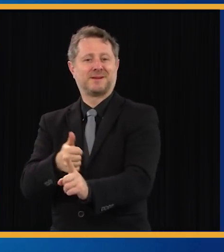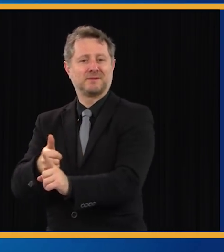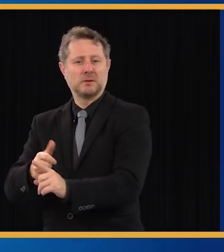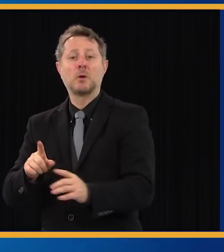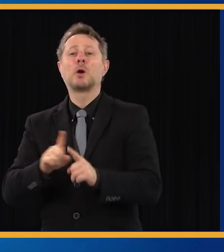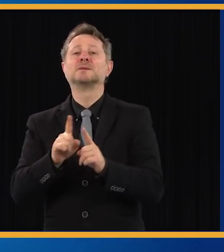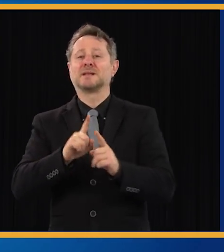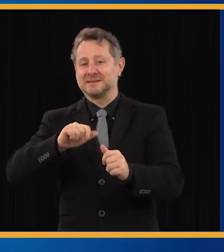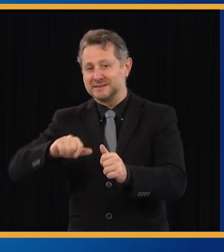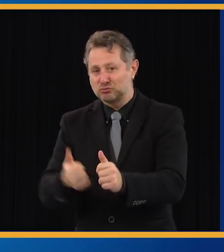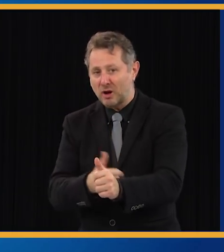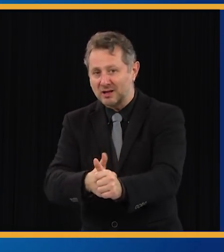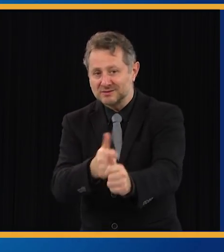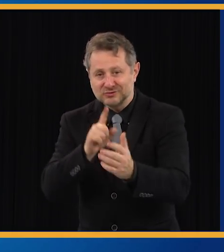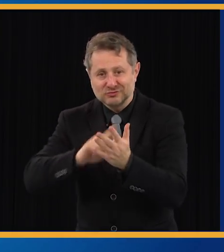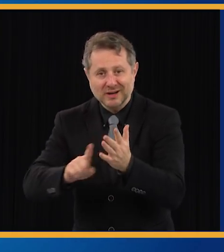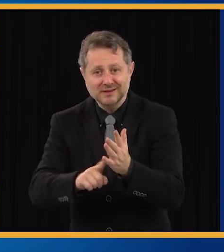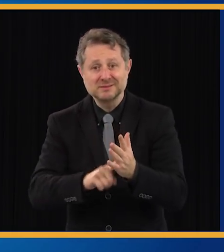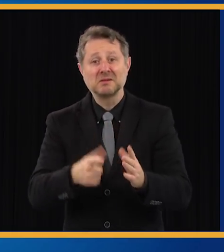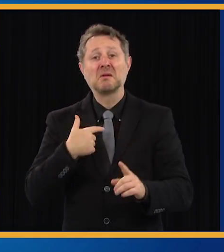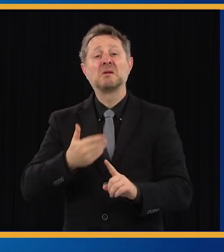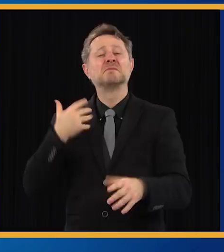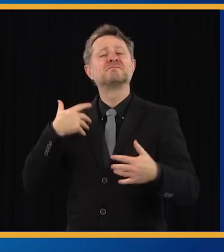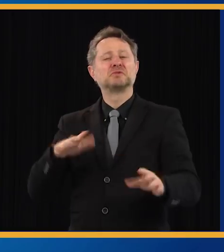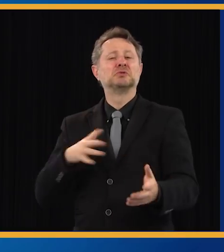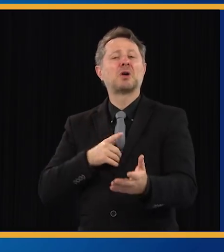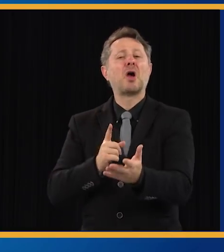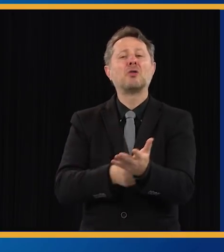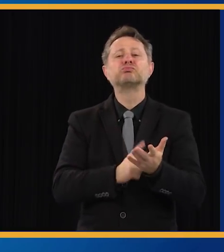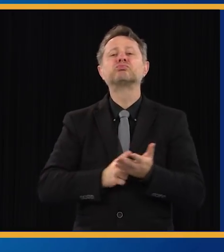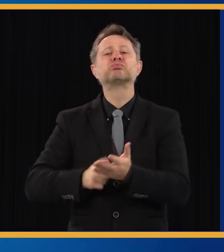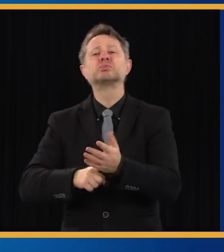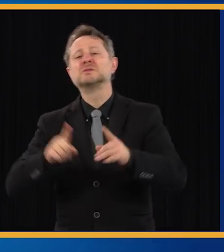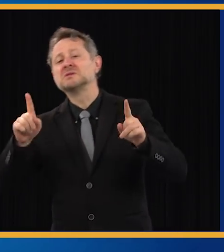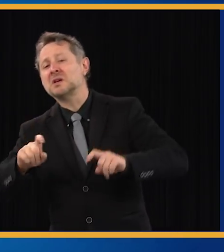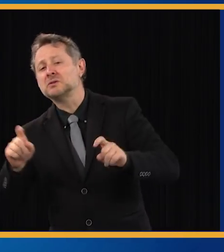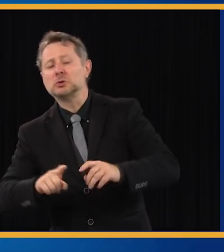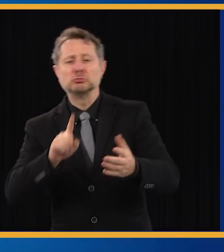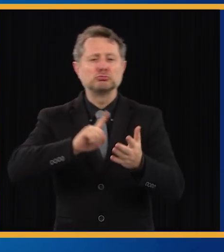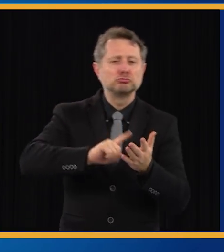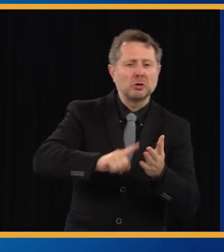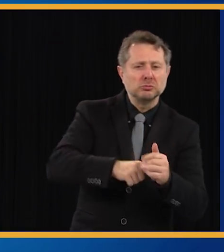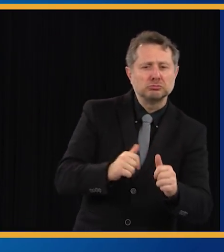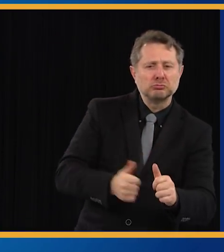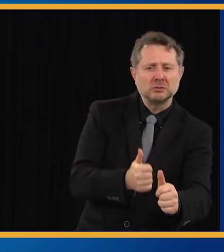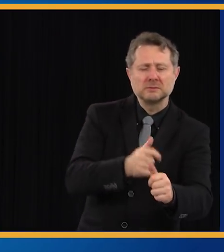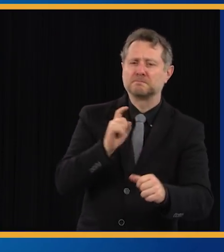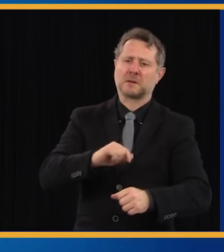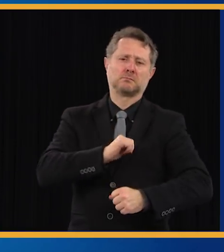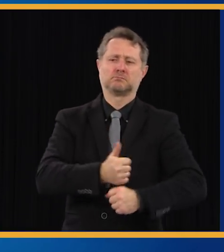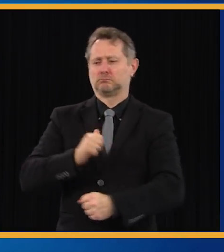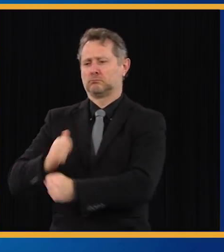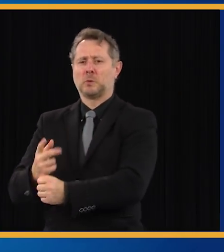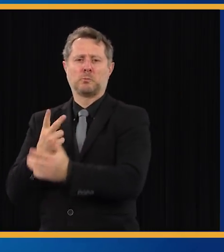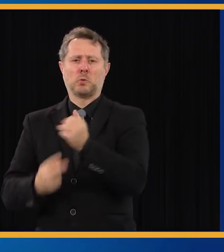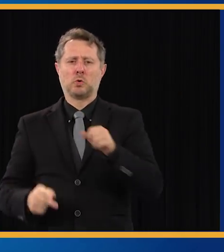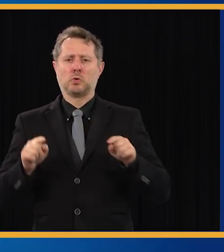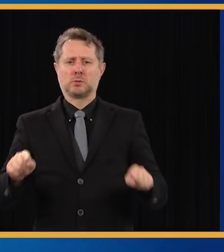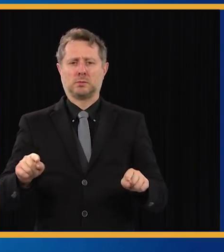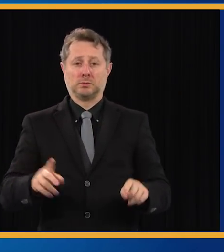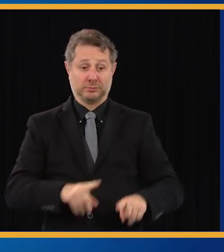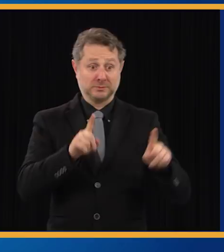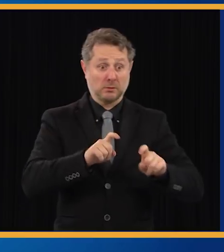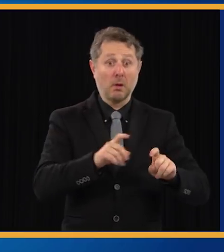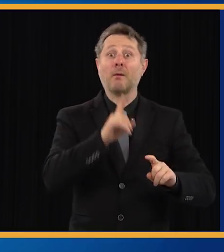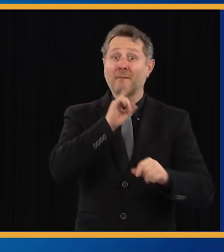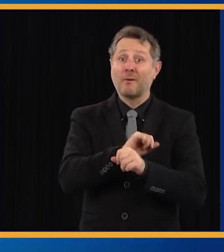about testing, tracing, isolating. That has to be in place. Test people, you then trace the